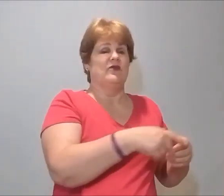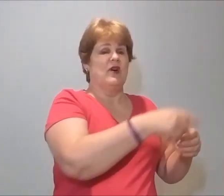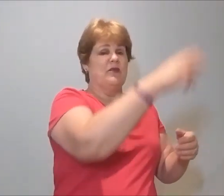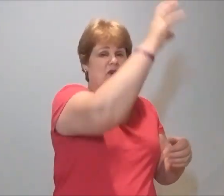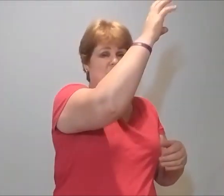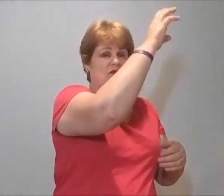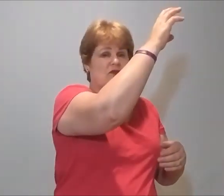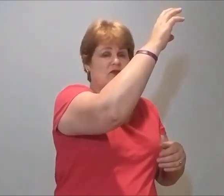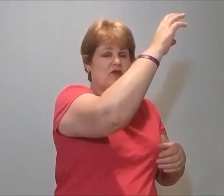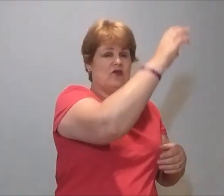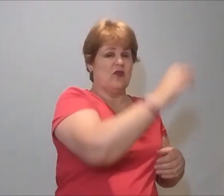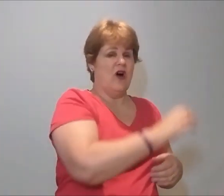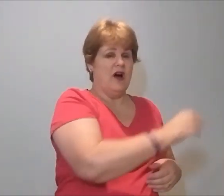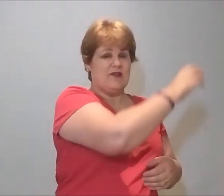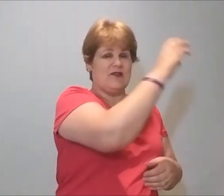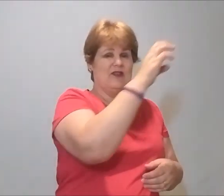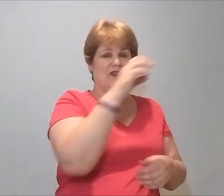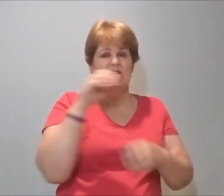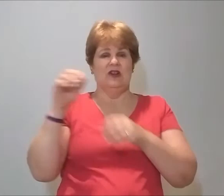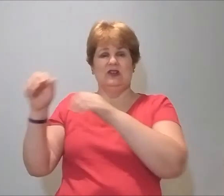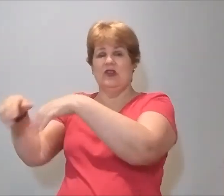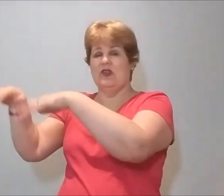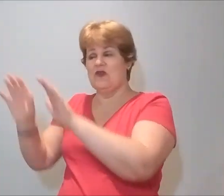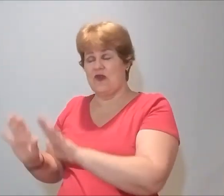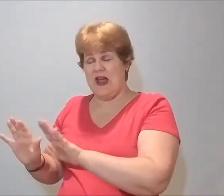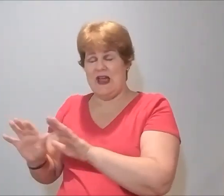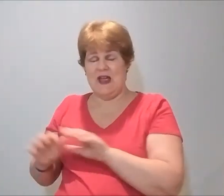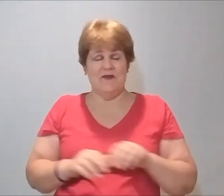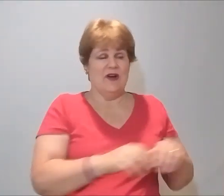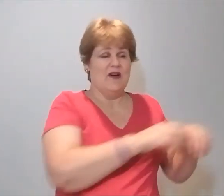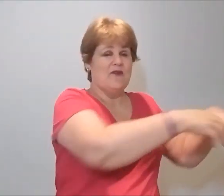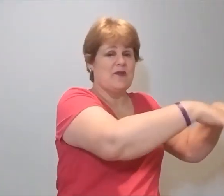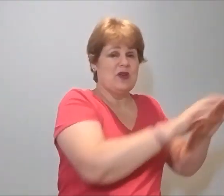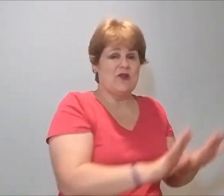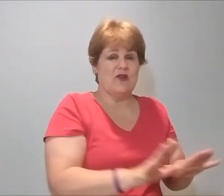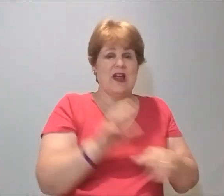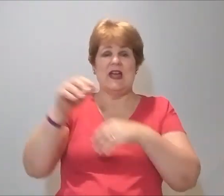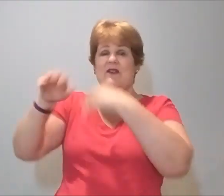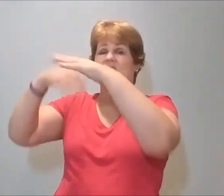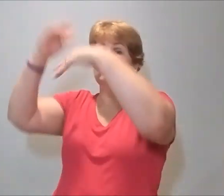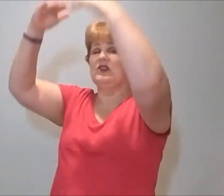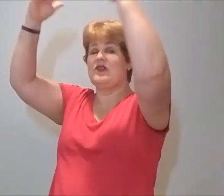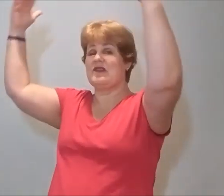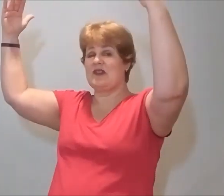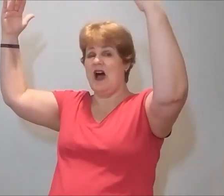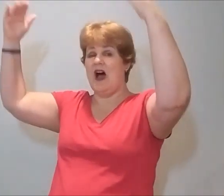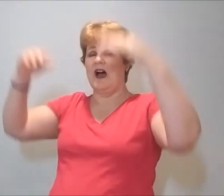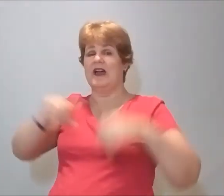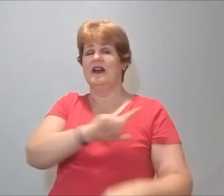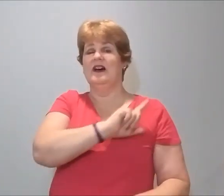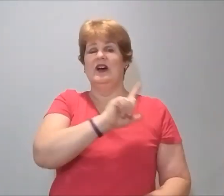From the cross to the grave, from the grave to the sky,